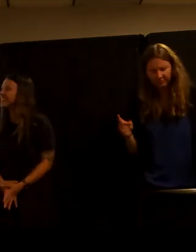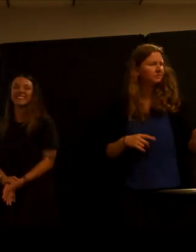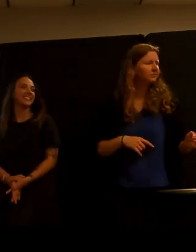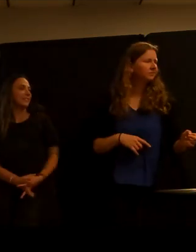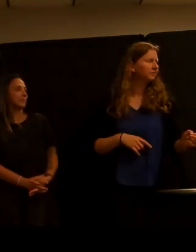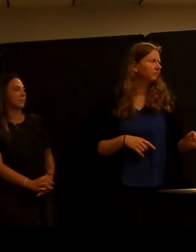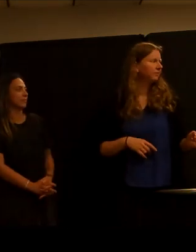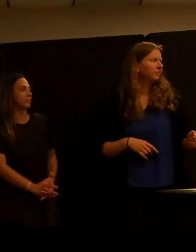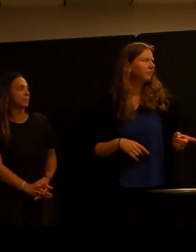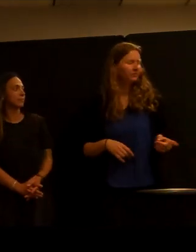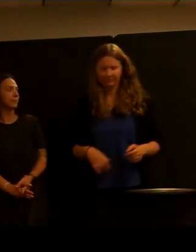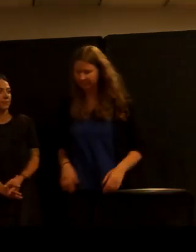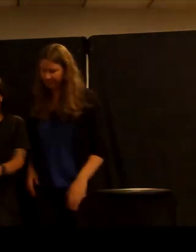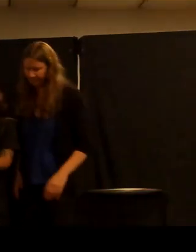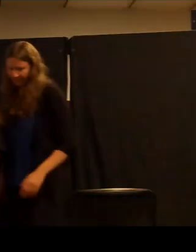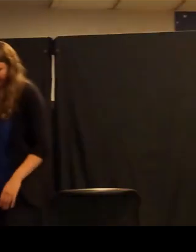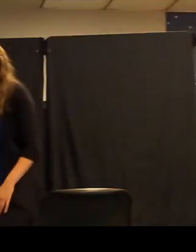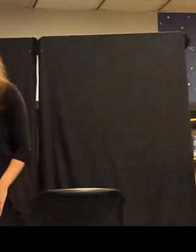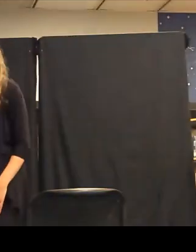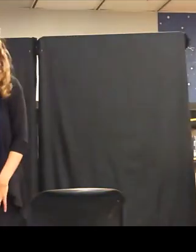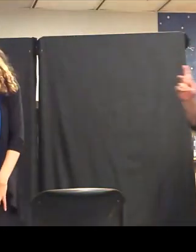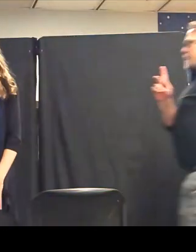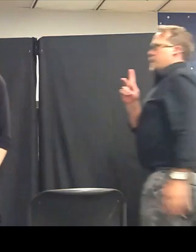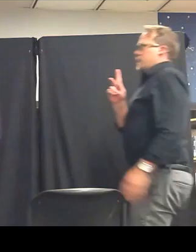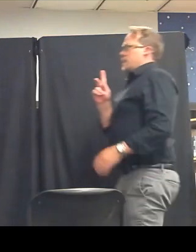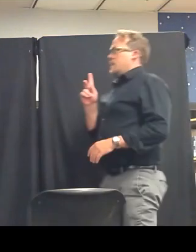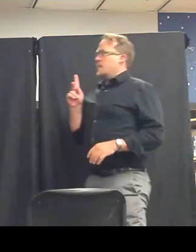You ladies might not be able to answer this question.